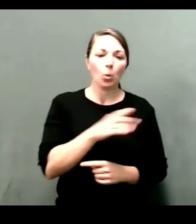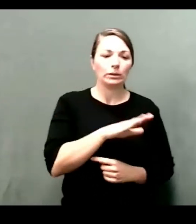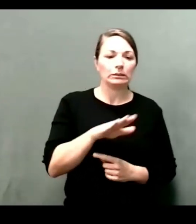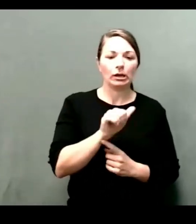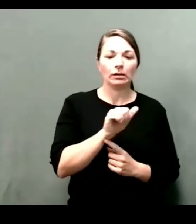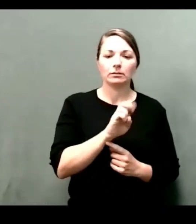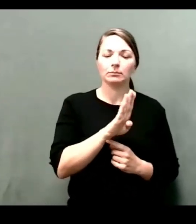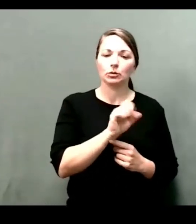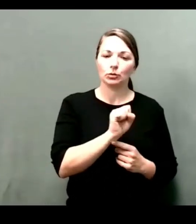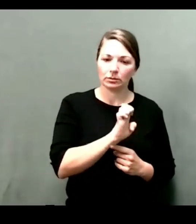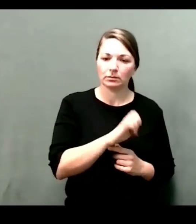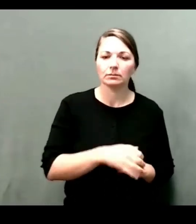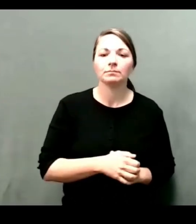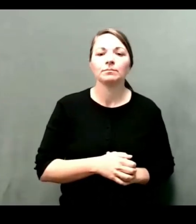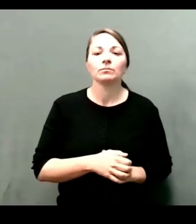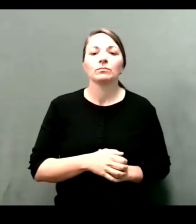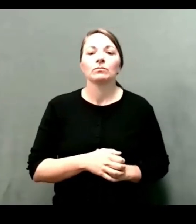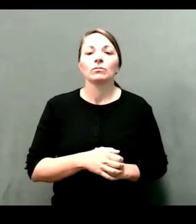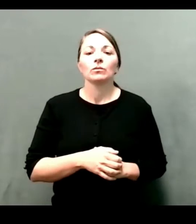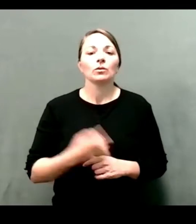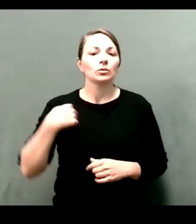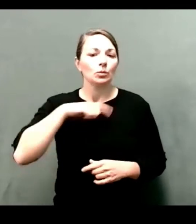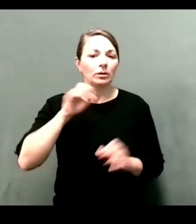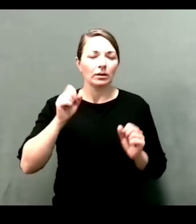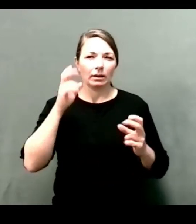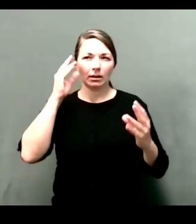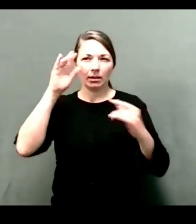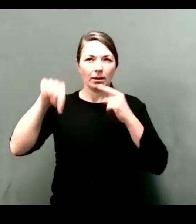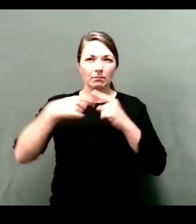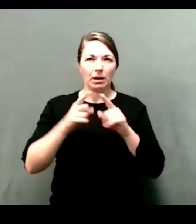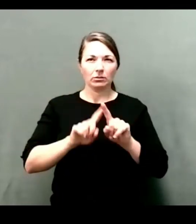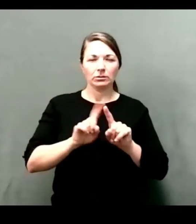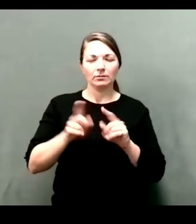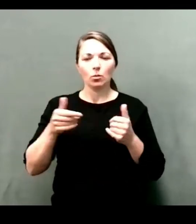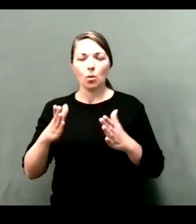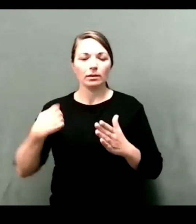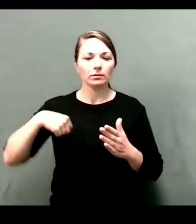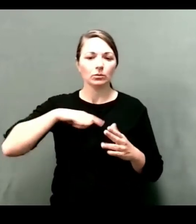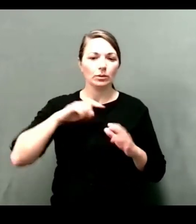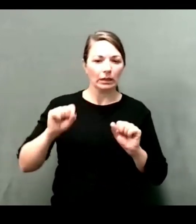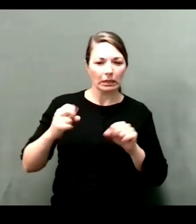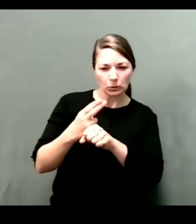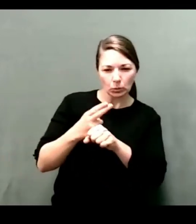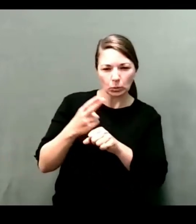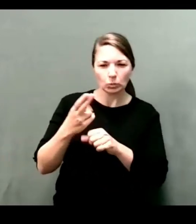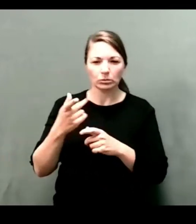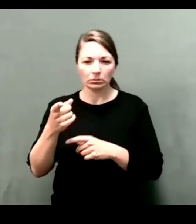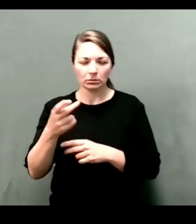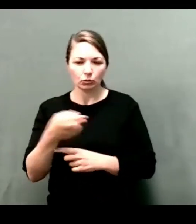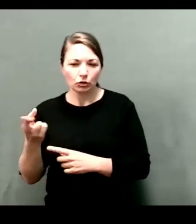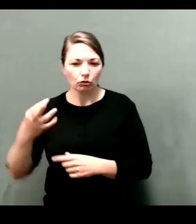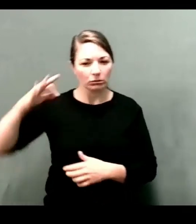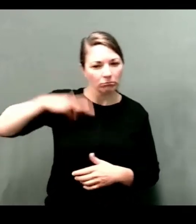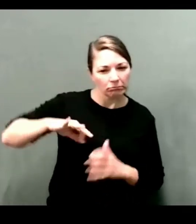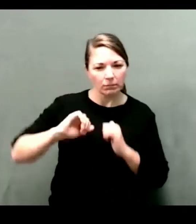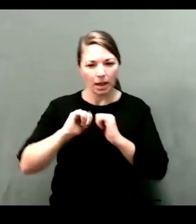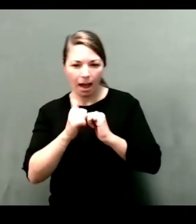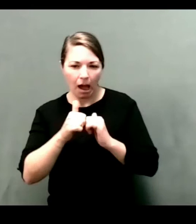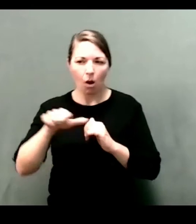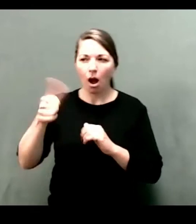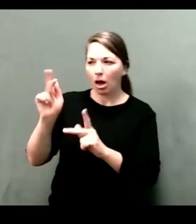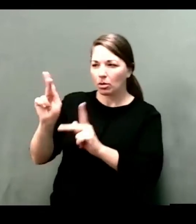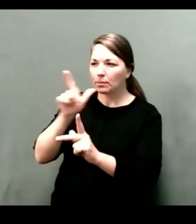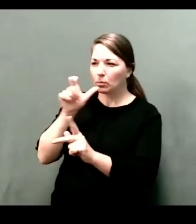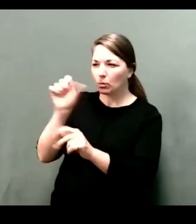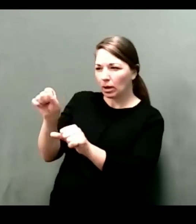through that here a little bit in this first section, thinking about some different ideas of how we can use this resource, other areas where folks might find value in it. And